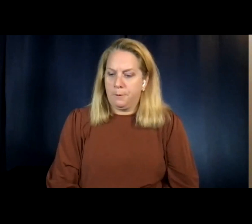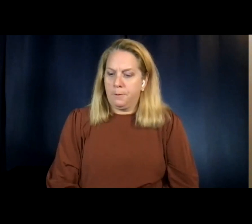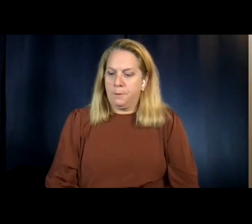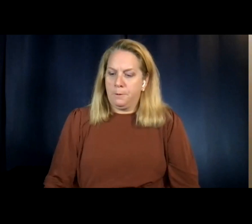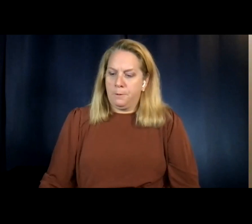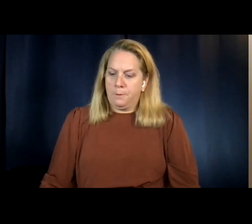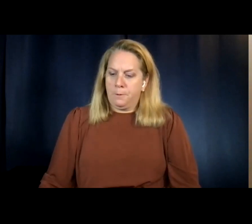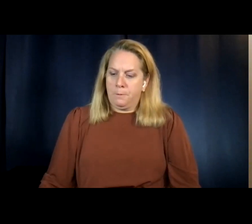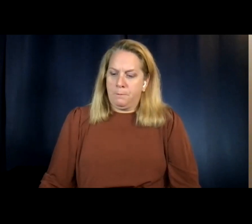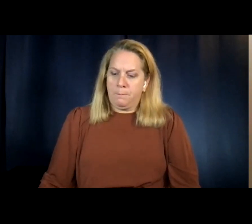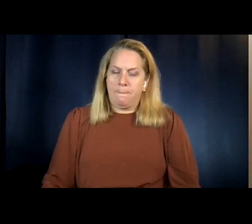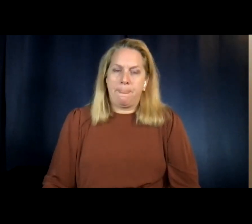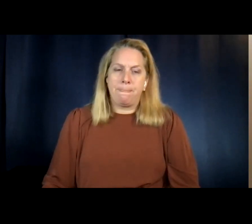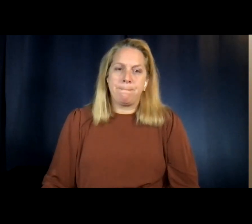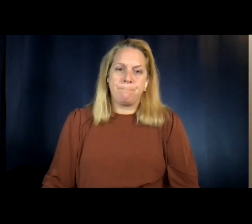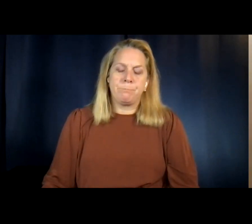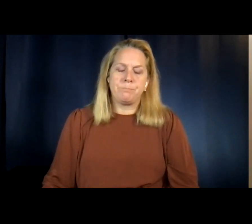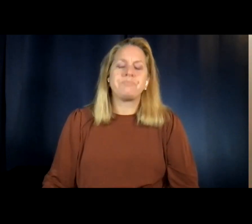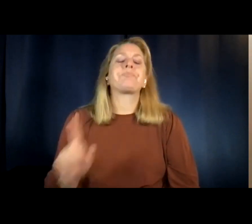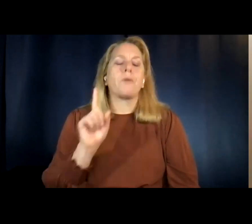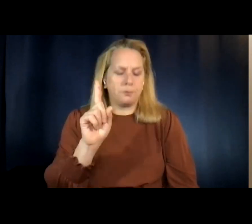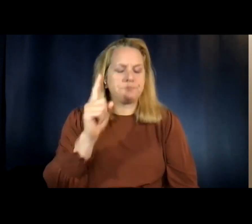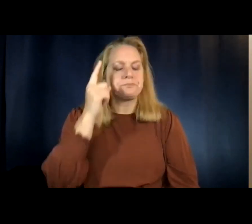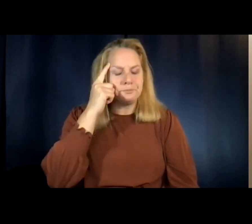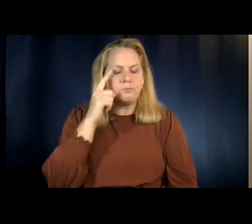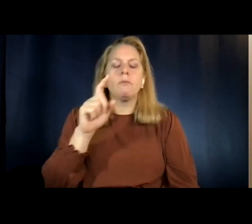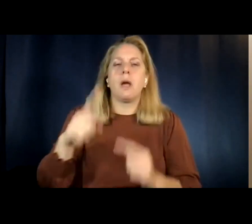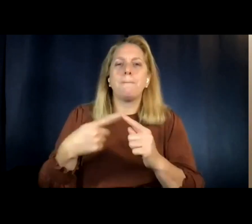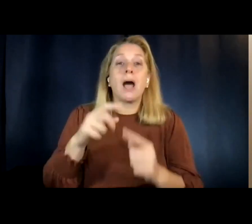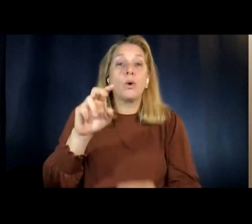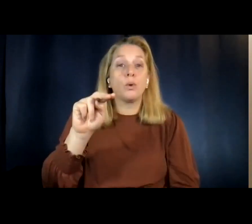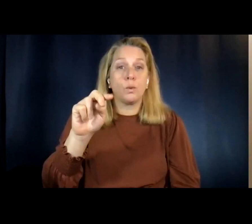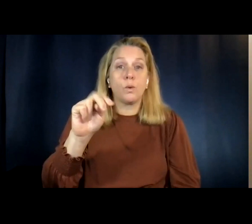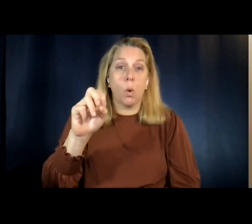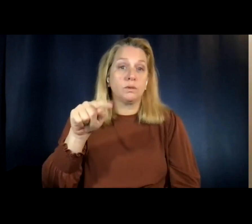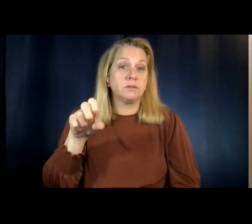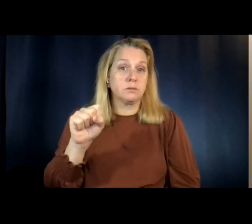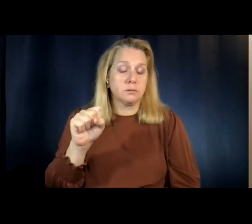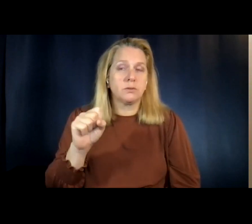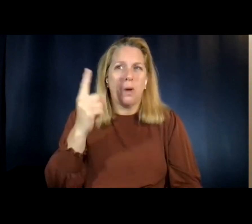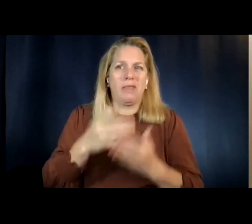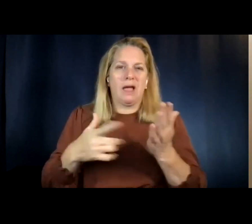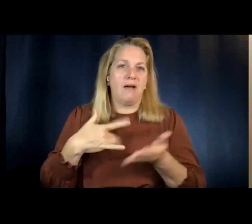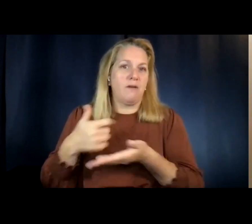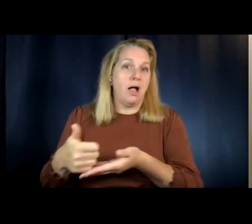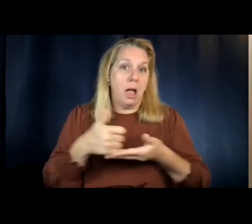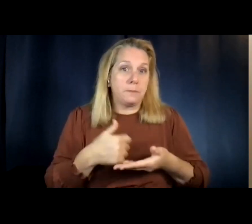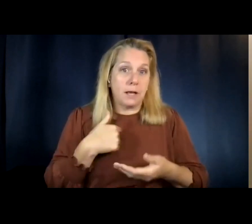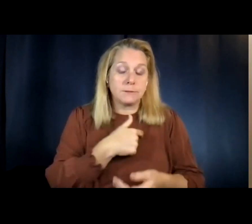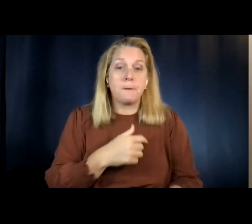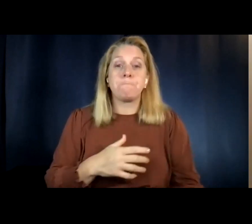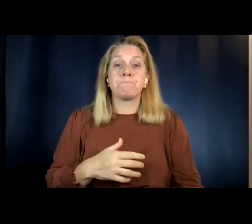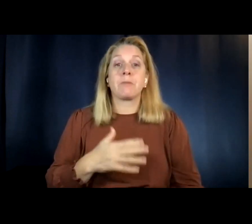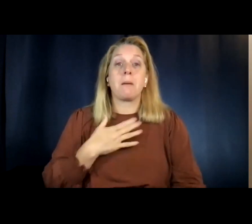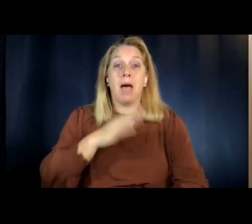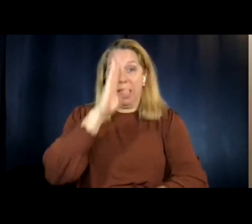About notes, one thing that I believe really helped us was my son's